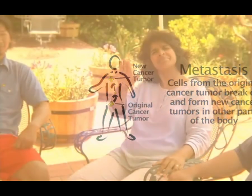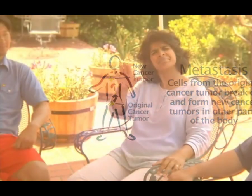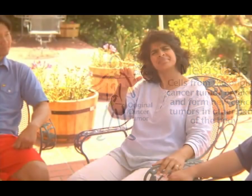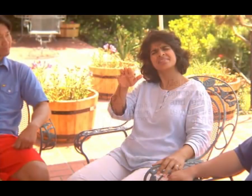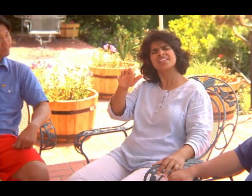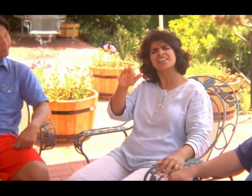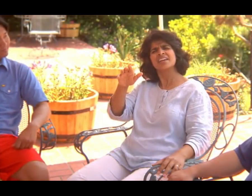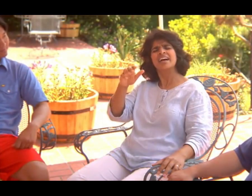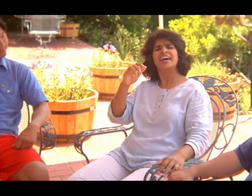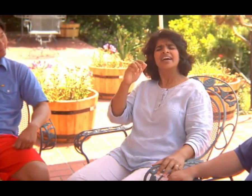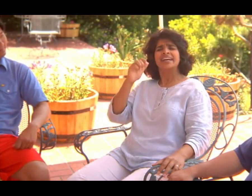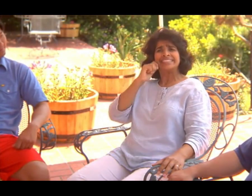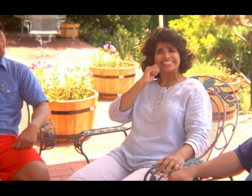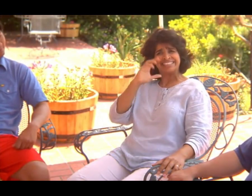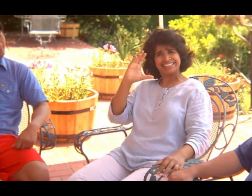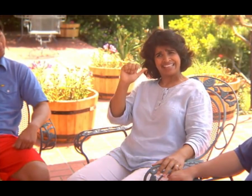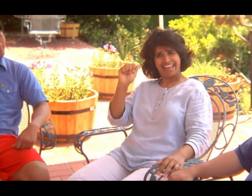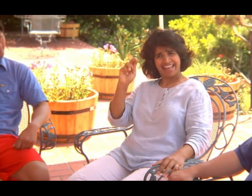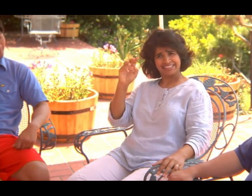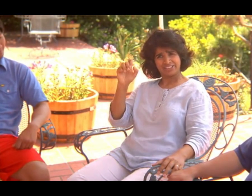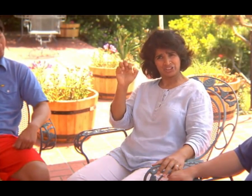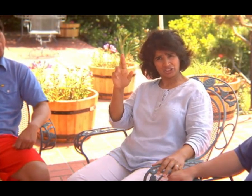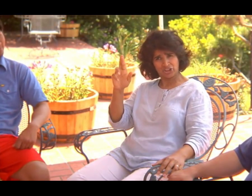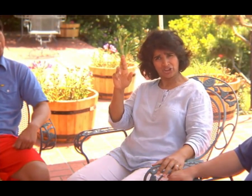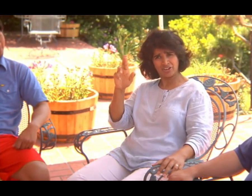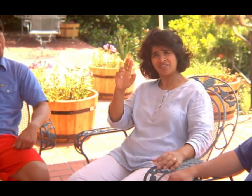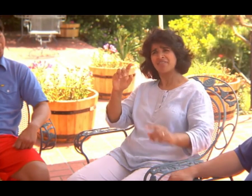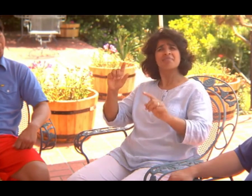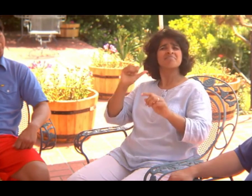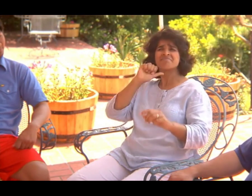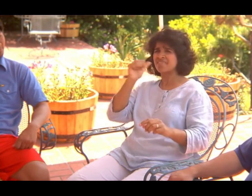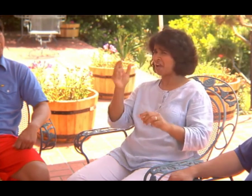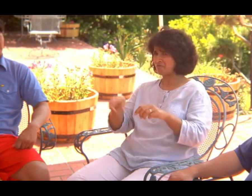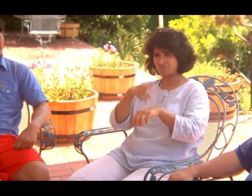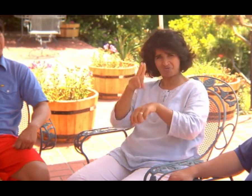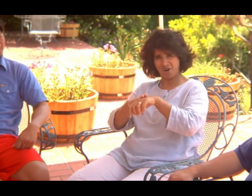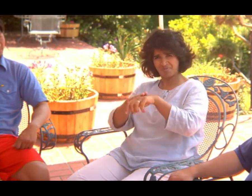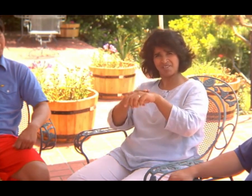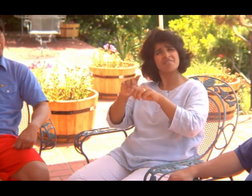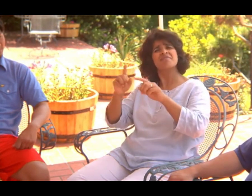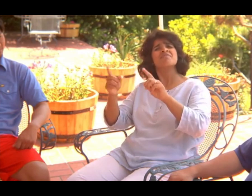So what causes skin cancer to start behaving abnormally in the first place?